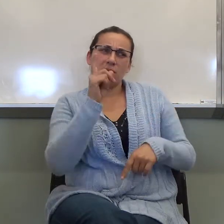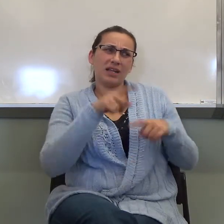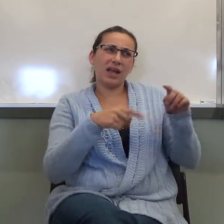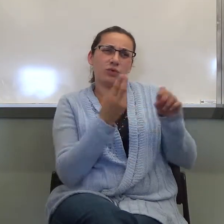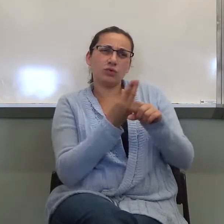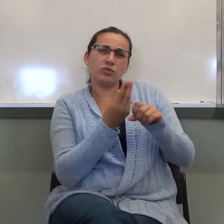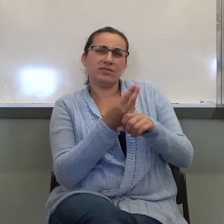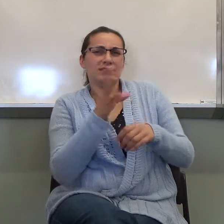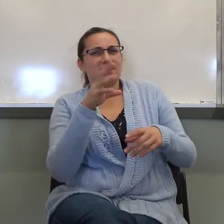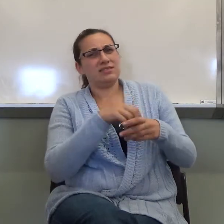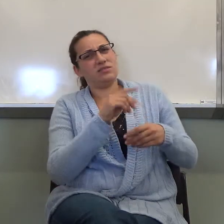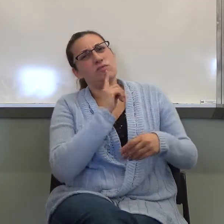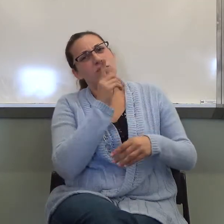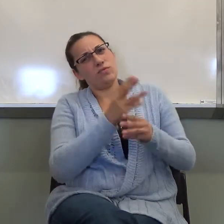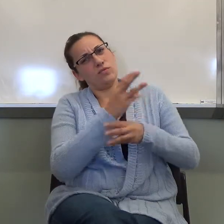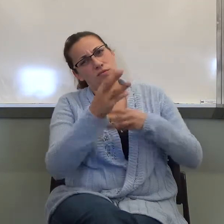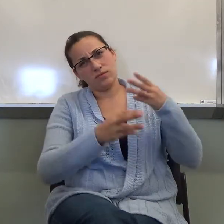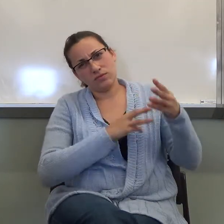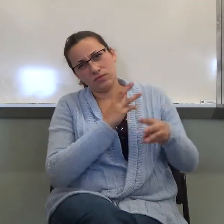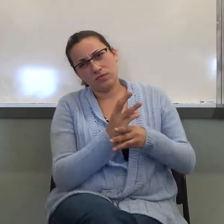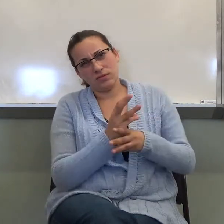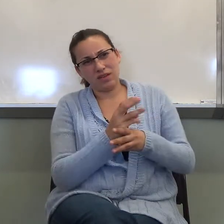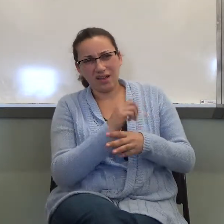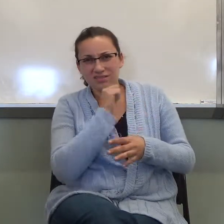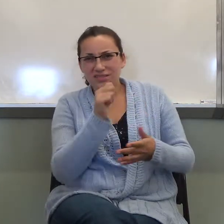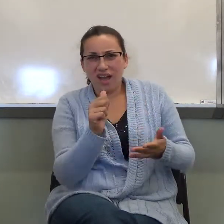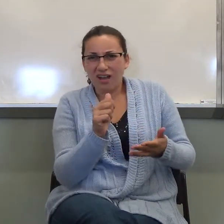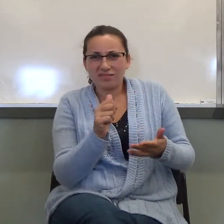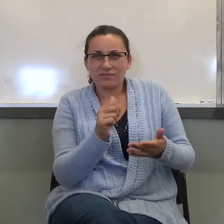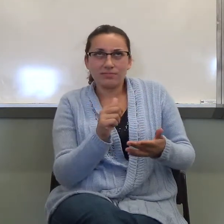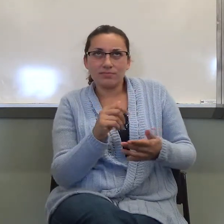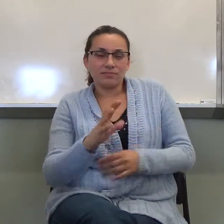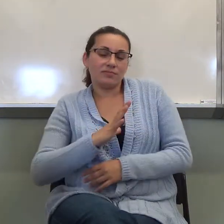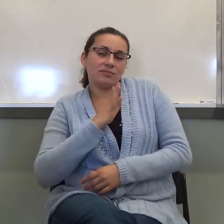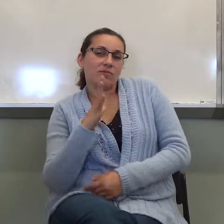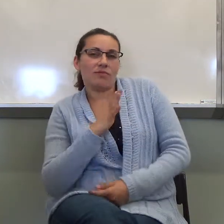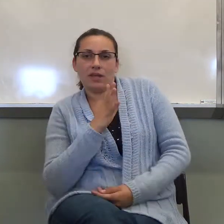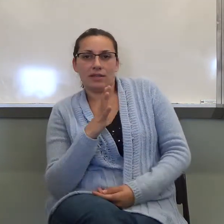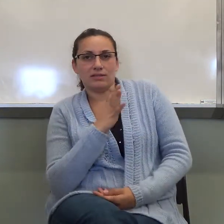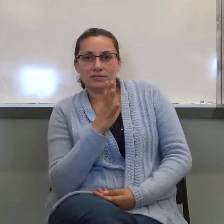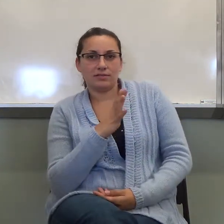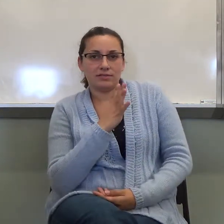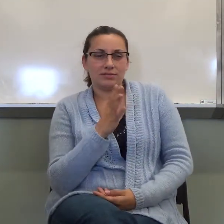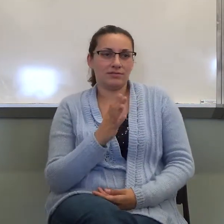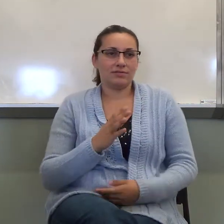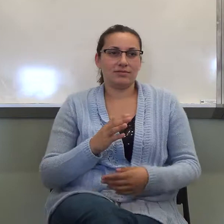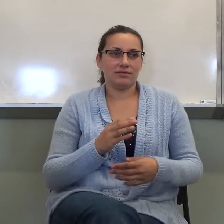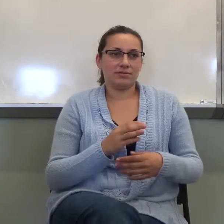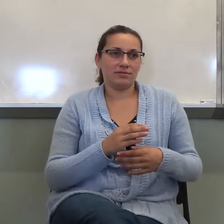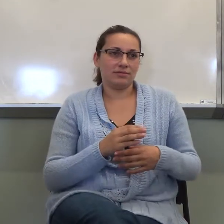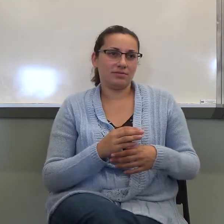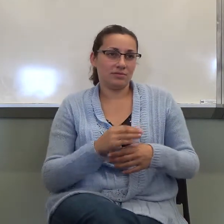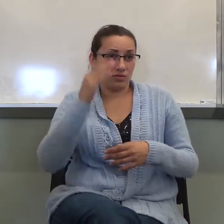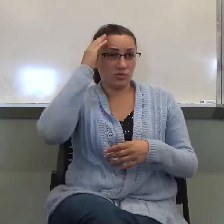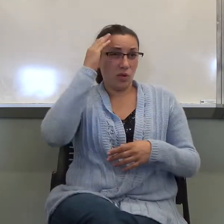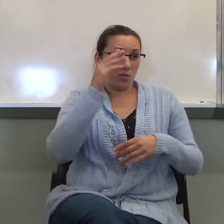just not, it's not sophisticated enough or something. If people saw us drawing real lines all the time to get an